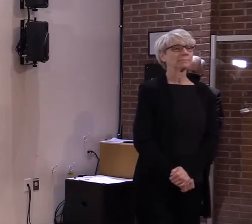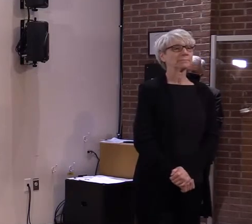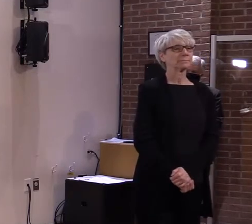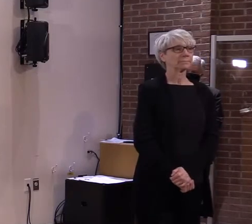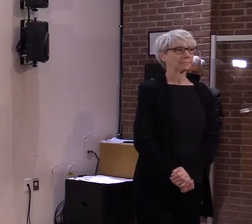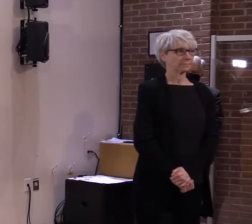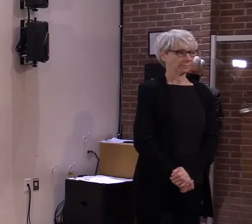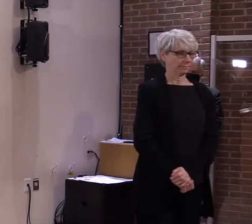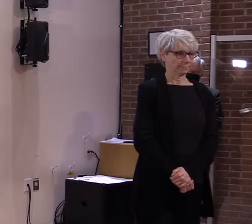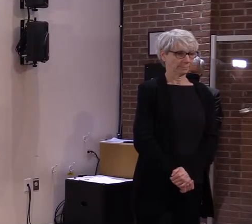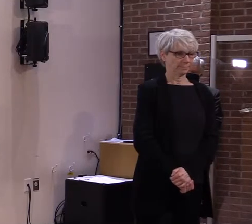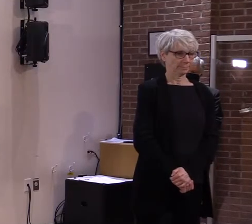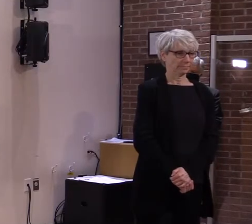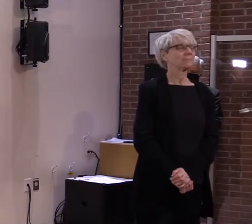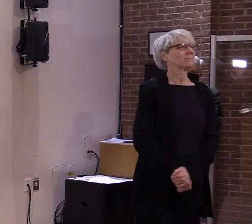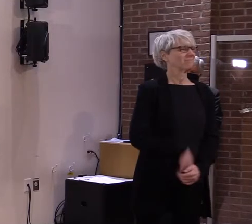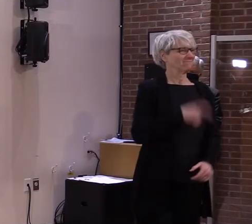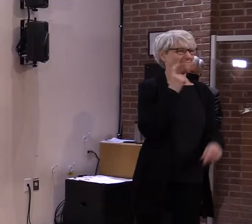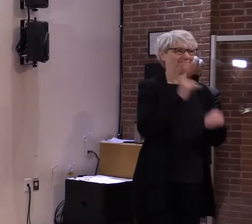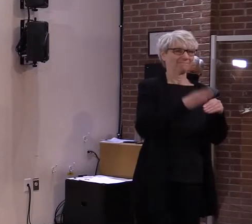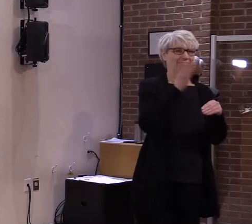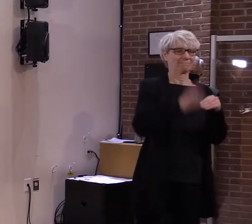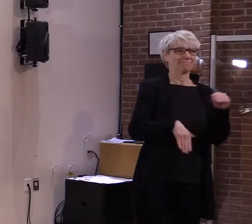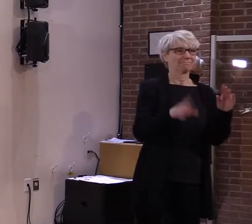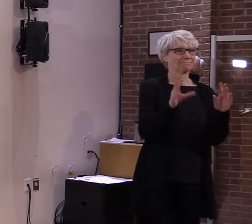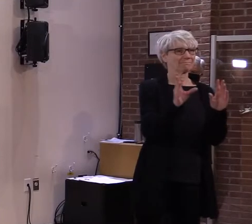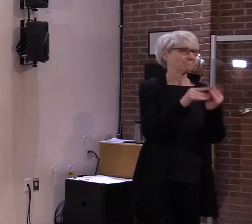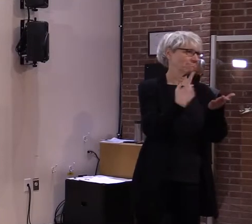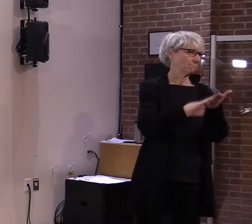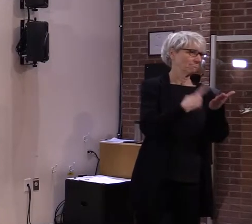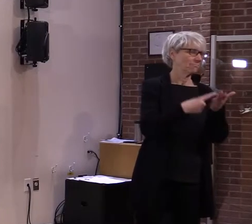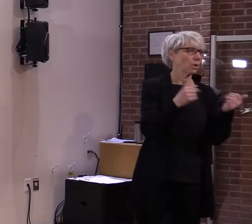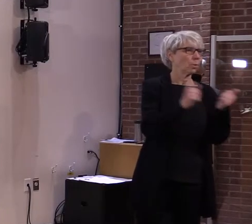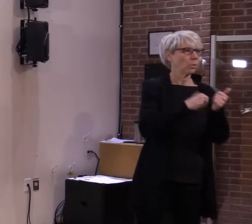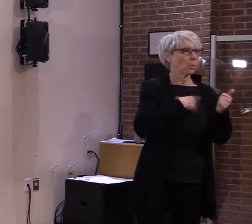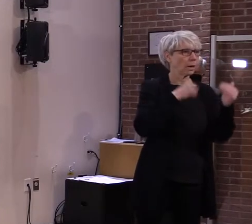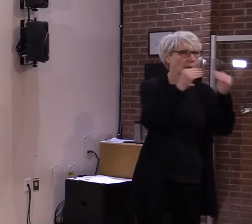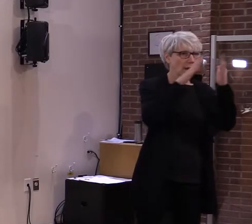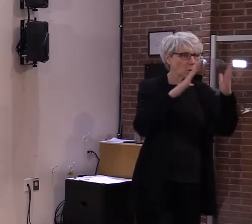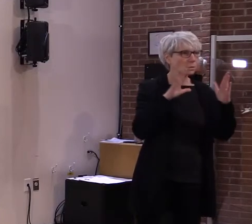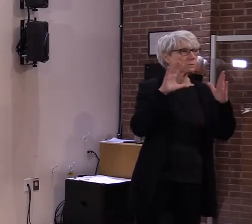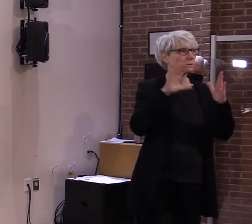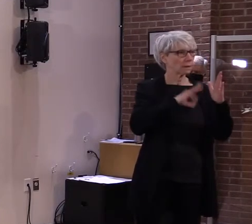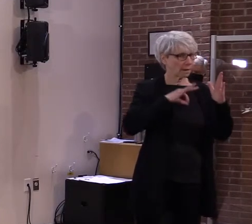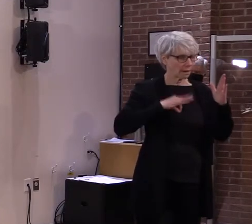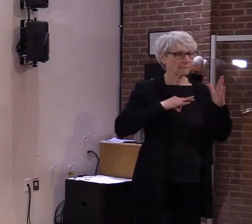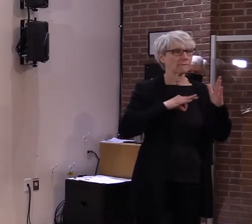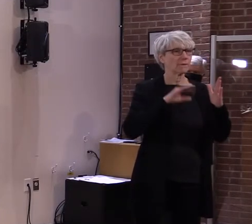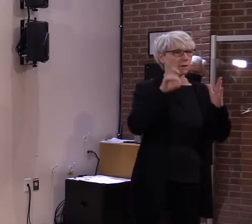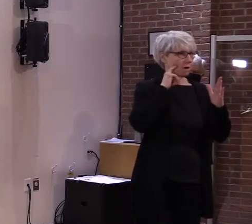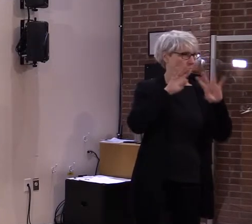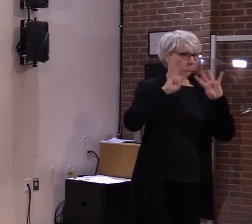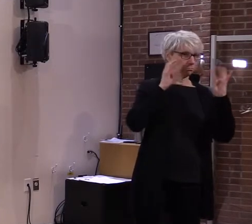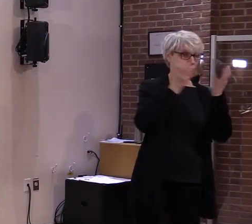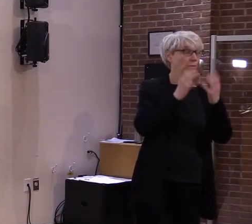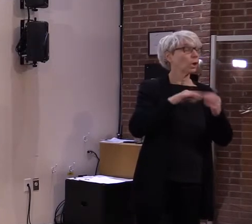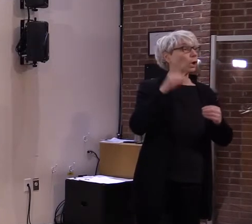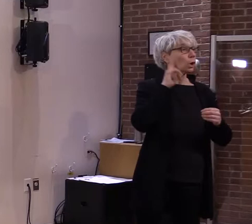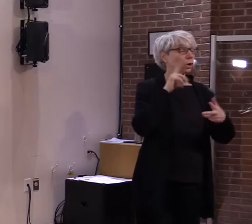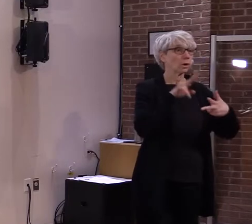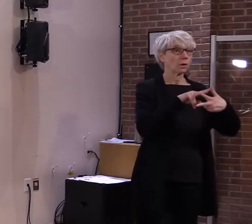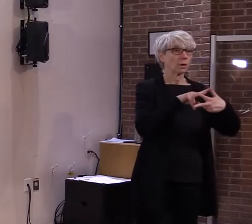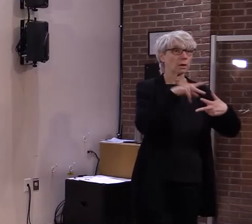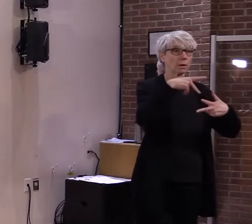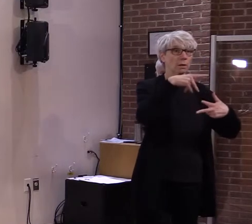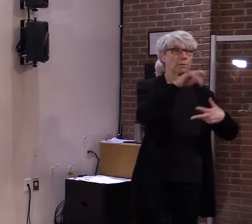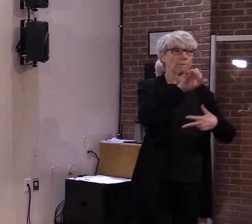So I just got off the call with the White House and fellow governors. We heard that our Pfizer and Moderna will